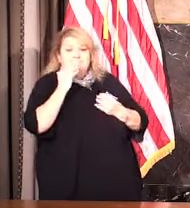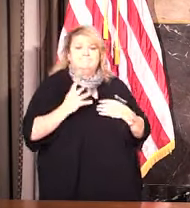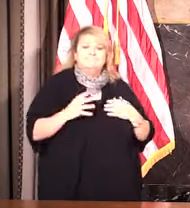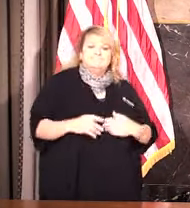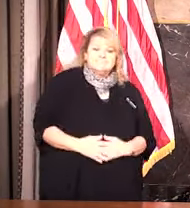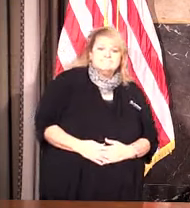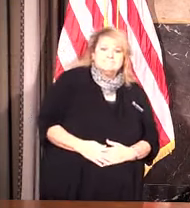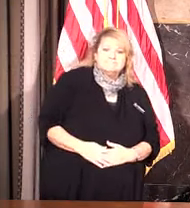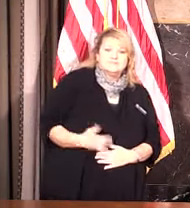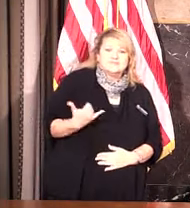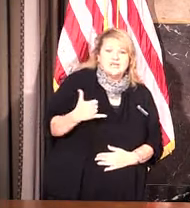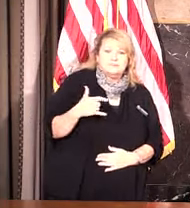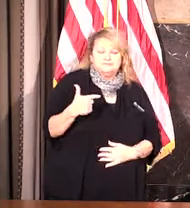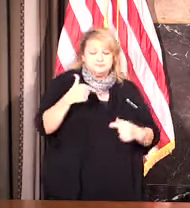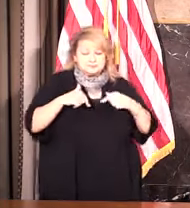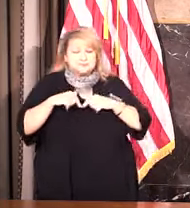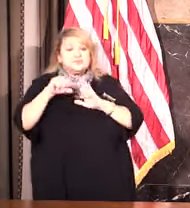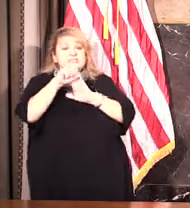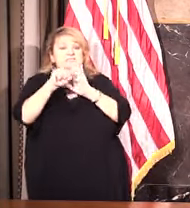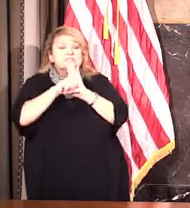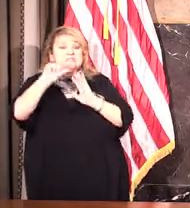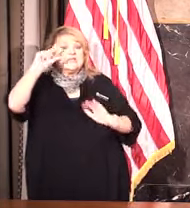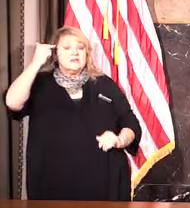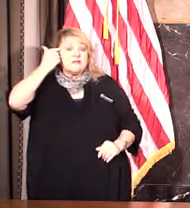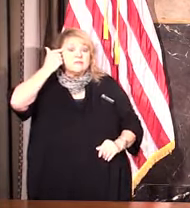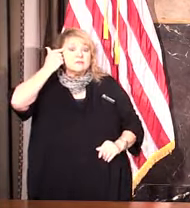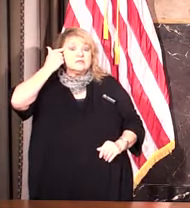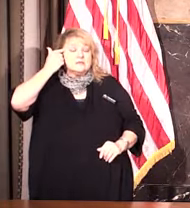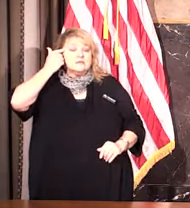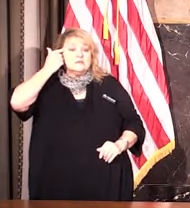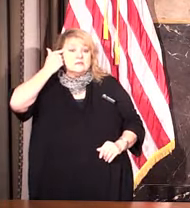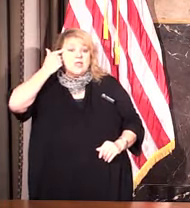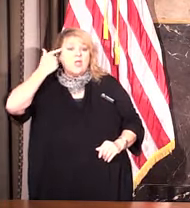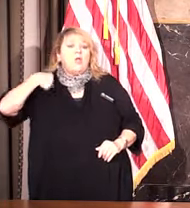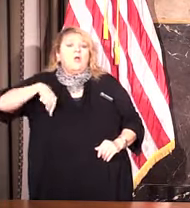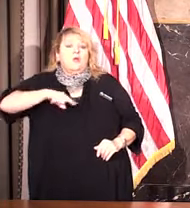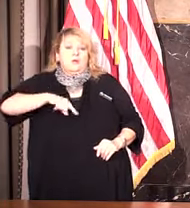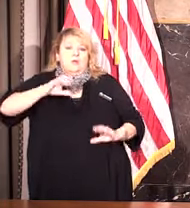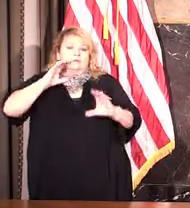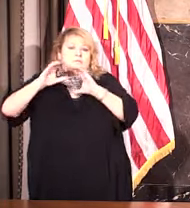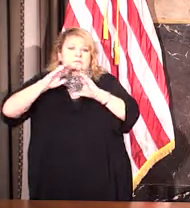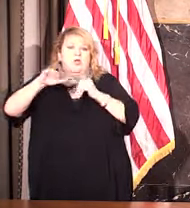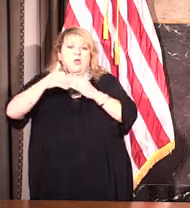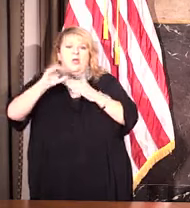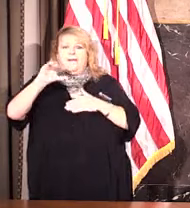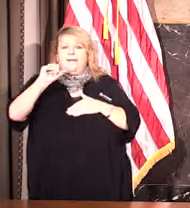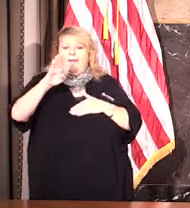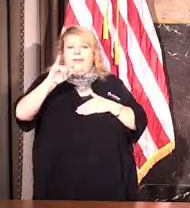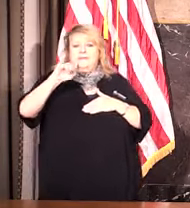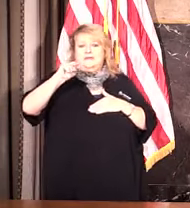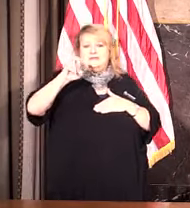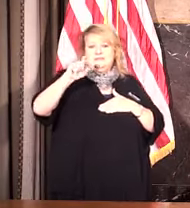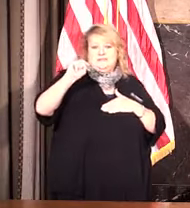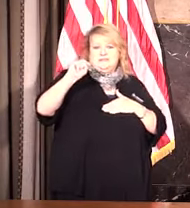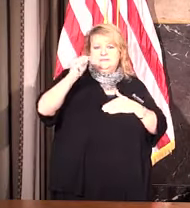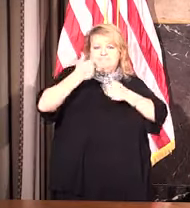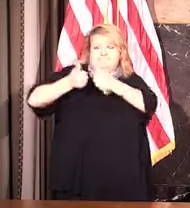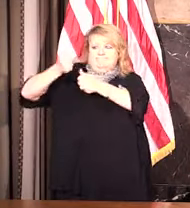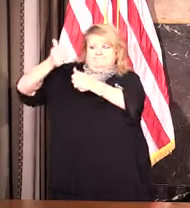In terms of state government, we are communicating with all cabinet heads that they are